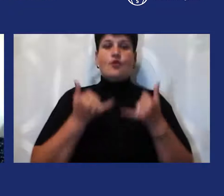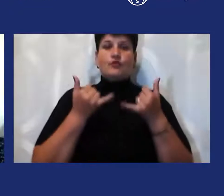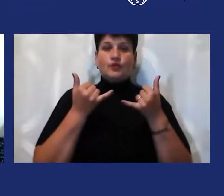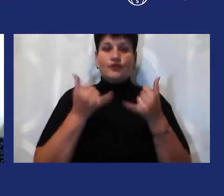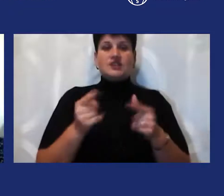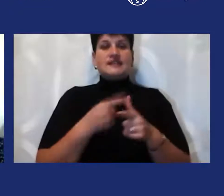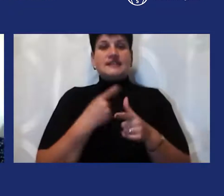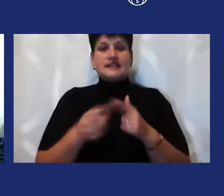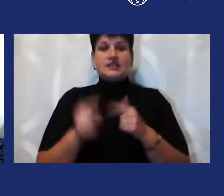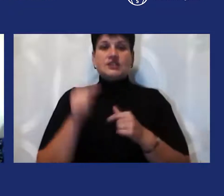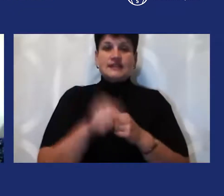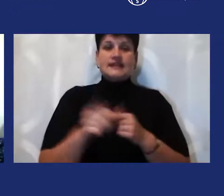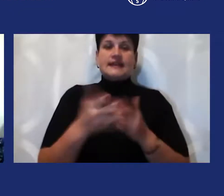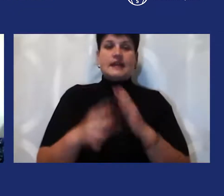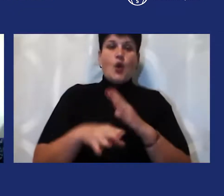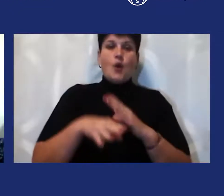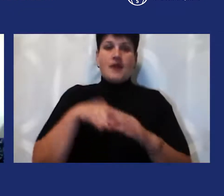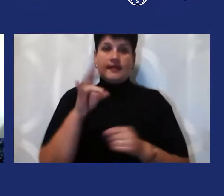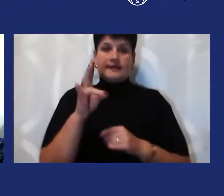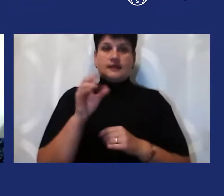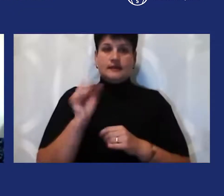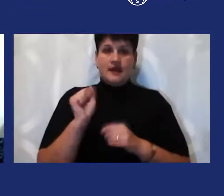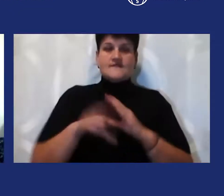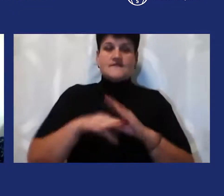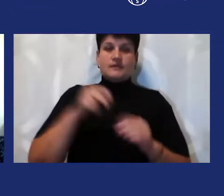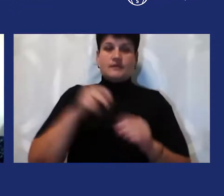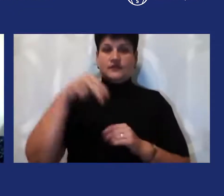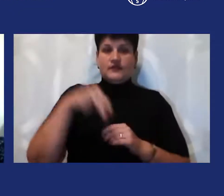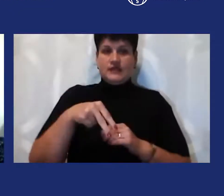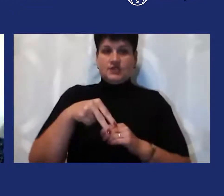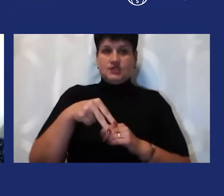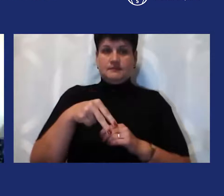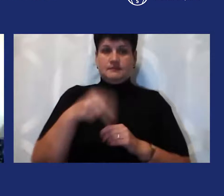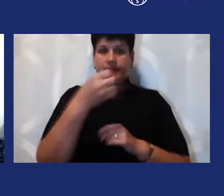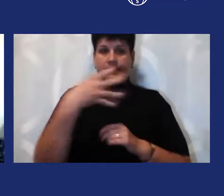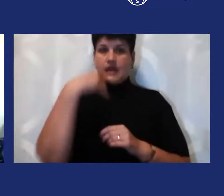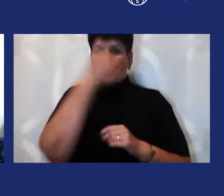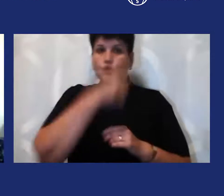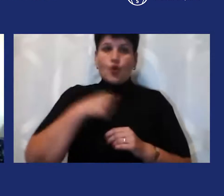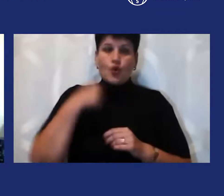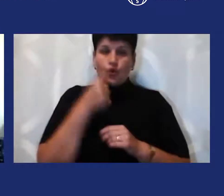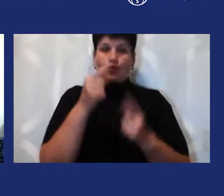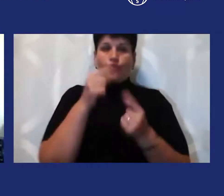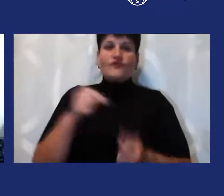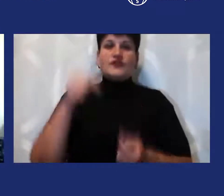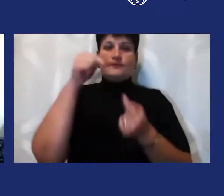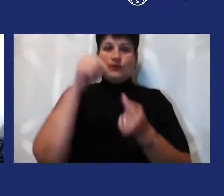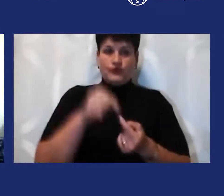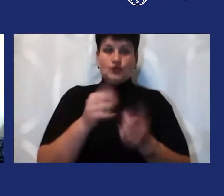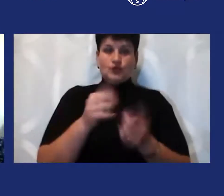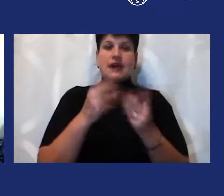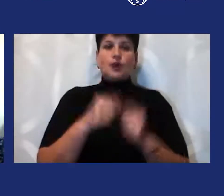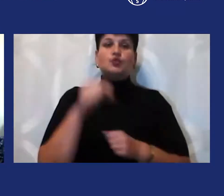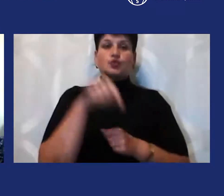newly created local councils in newly created amalgamated communities would have greater powers